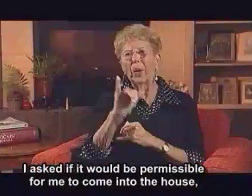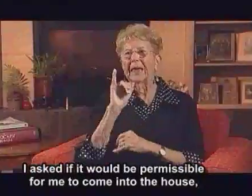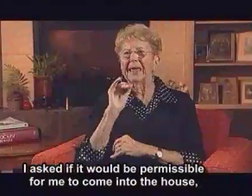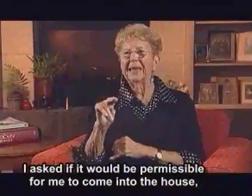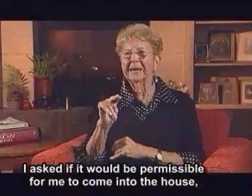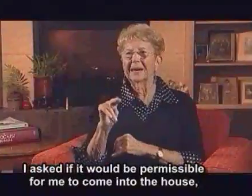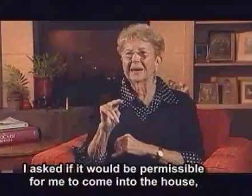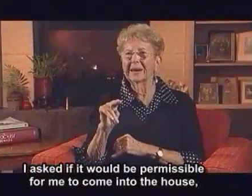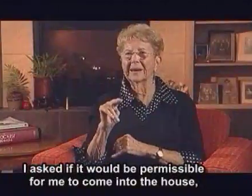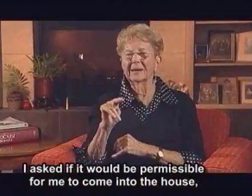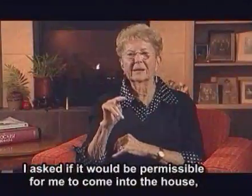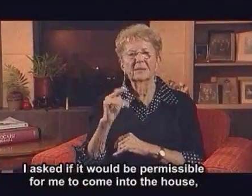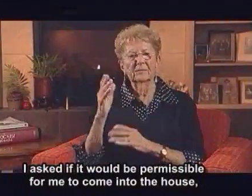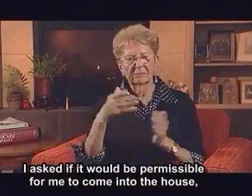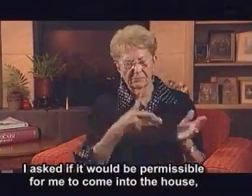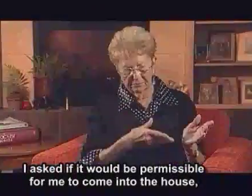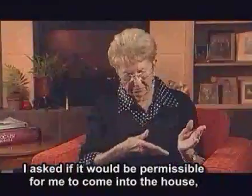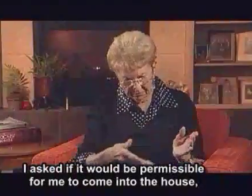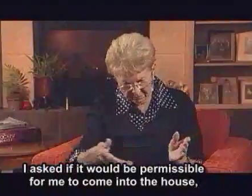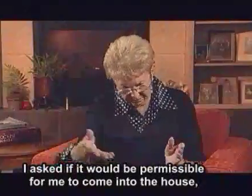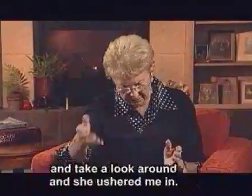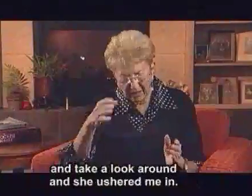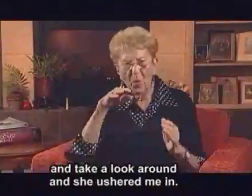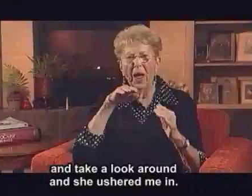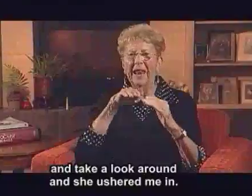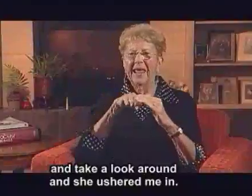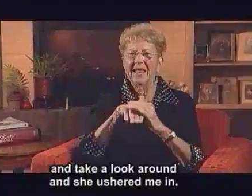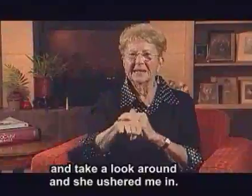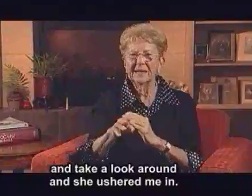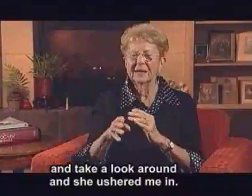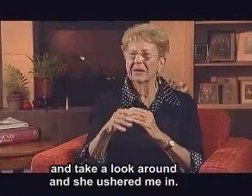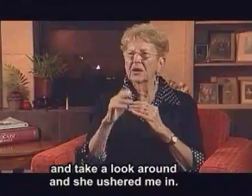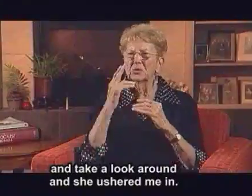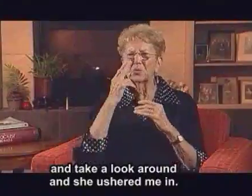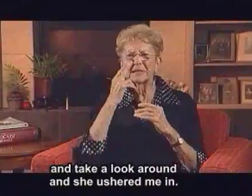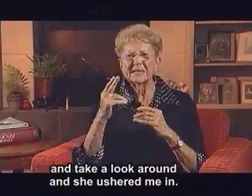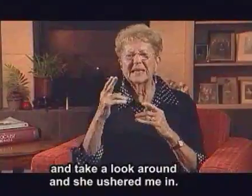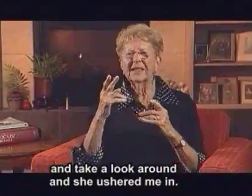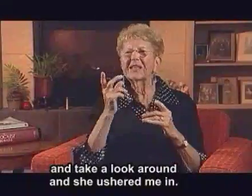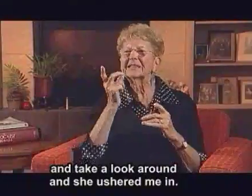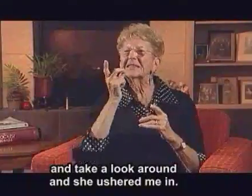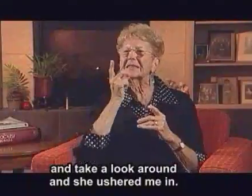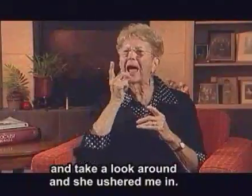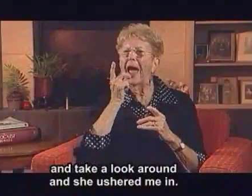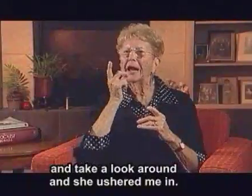I asked if it would be permissible for me to come into the house and take a look around, and she ushered me in.